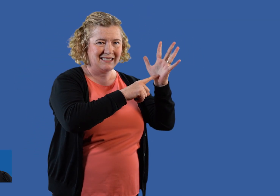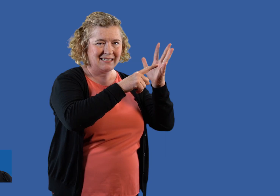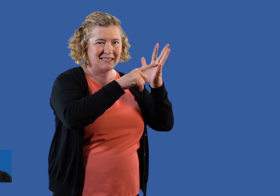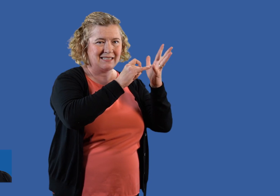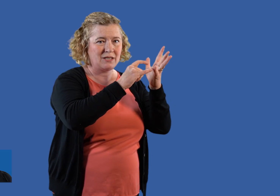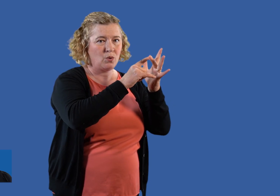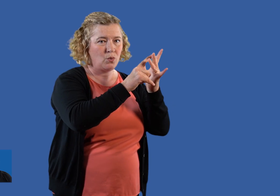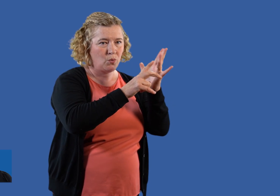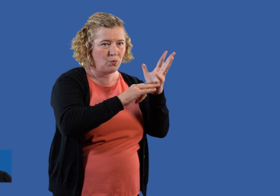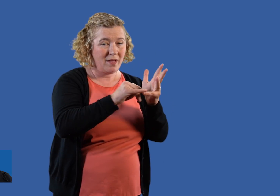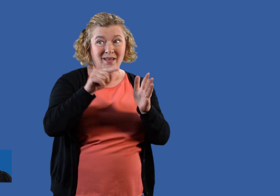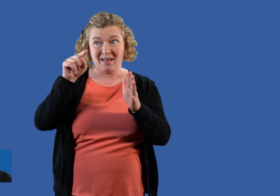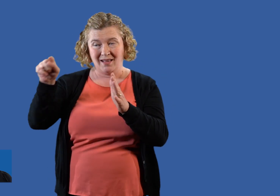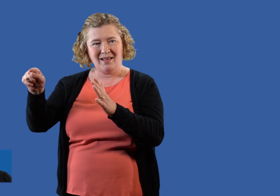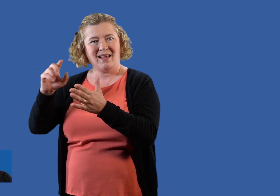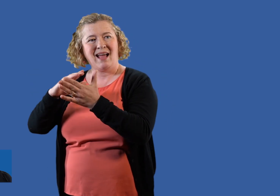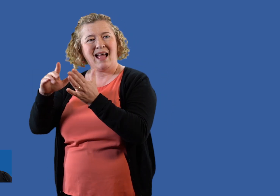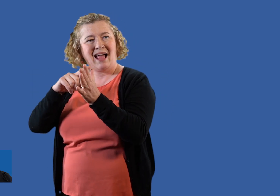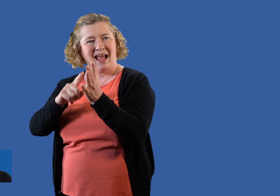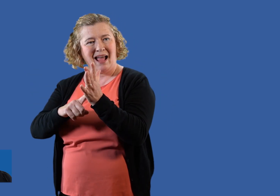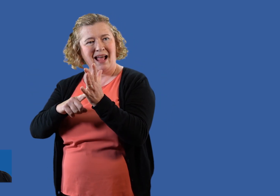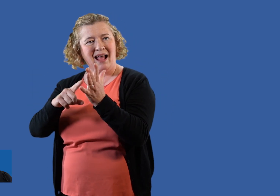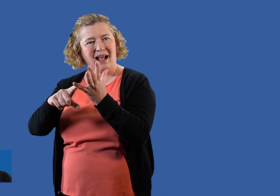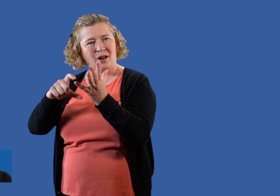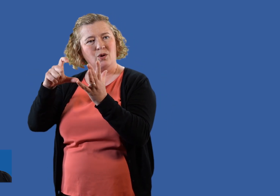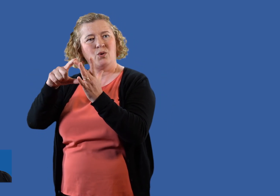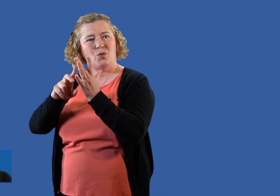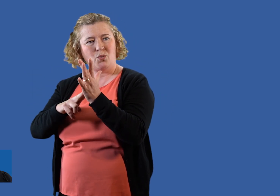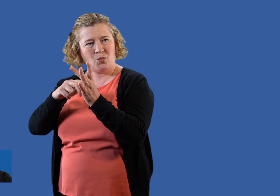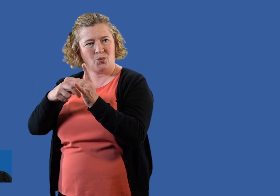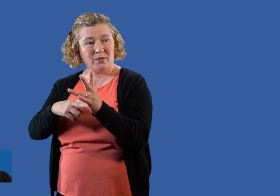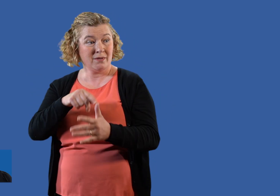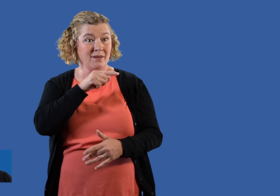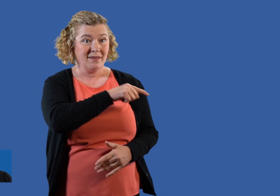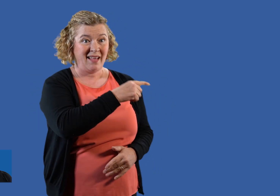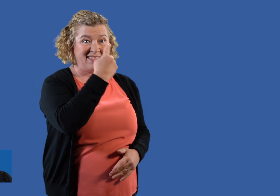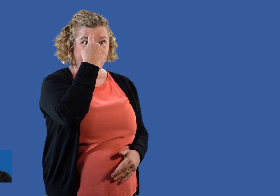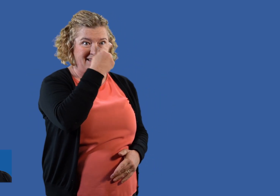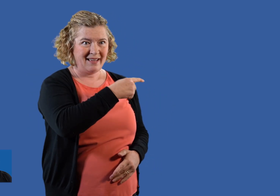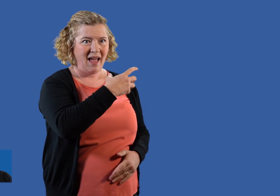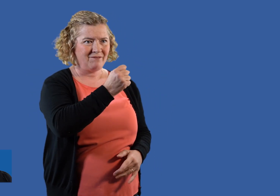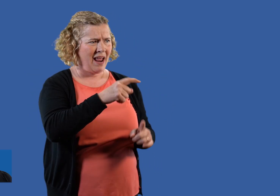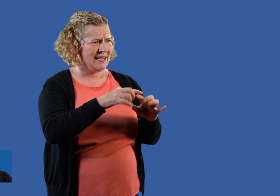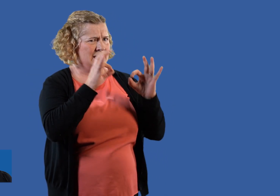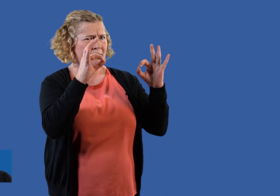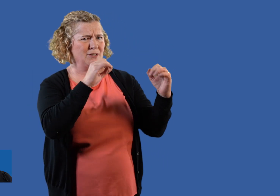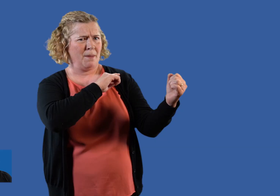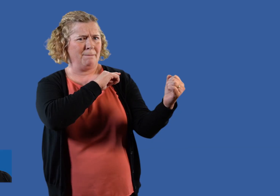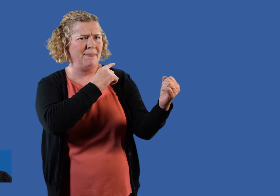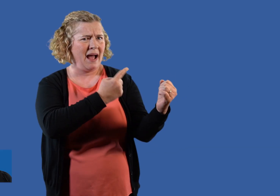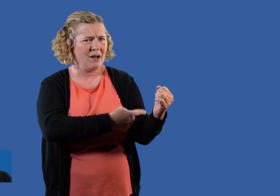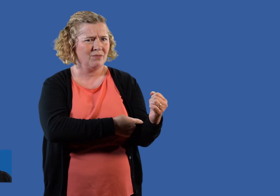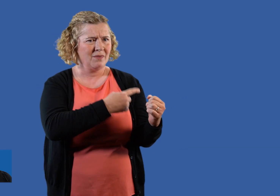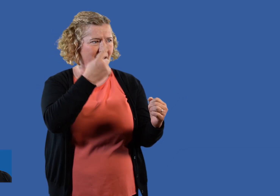delusions and you've got hallucinations. So with delusions, they think they've got special